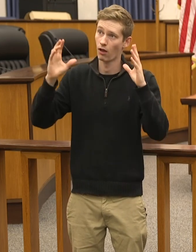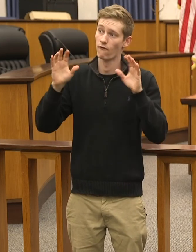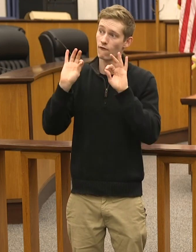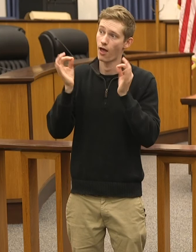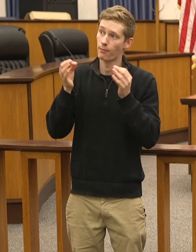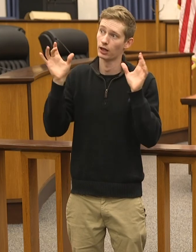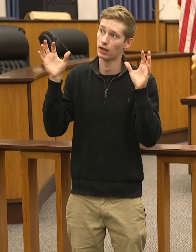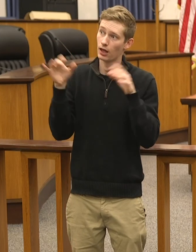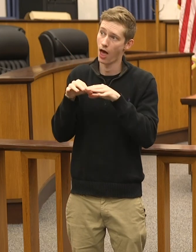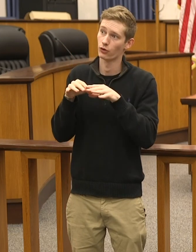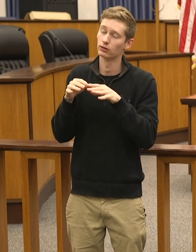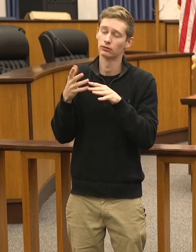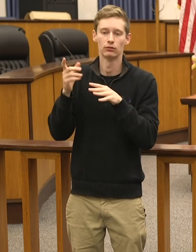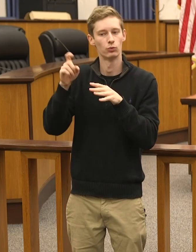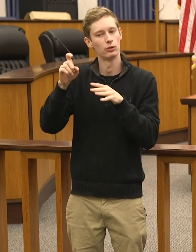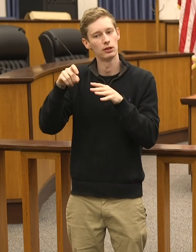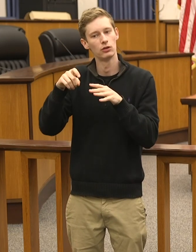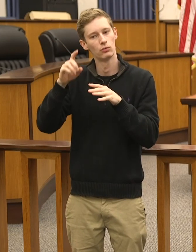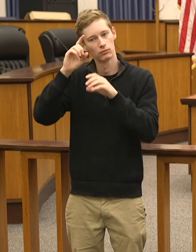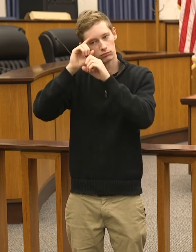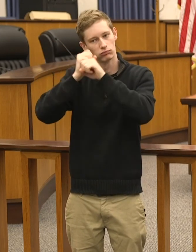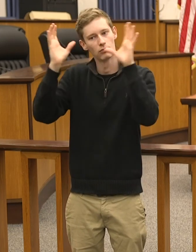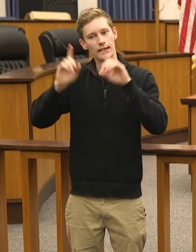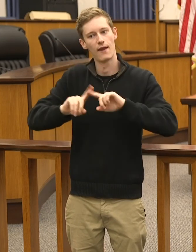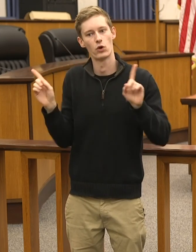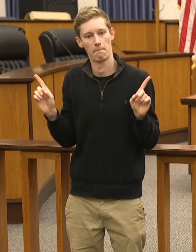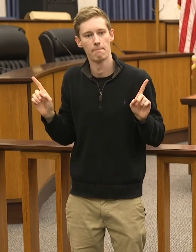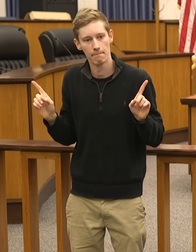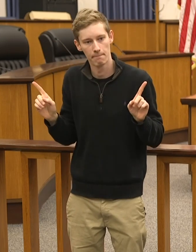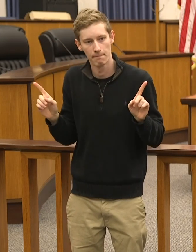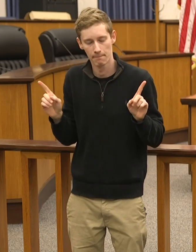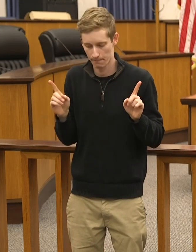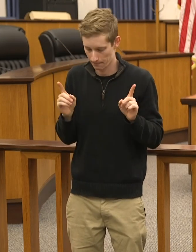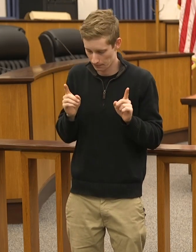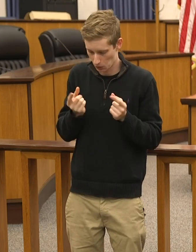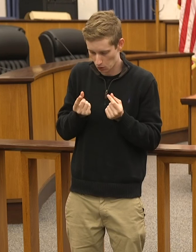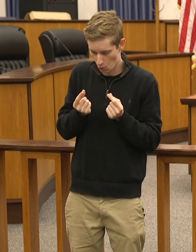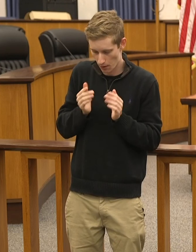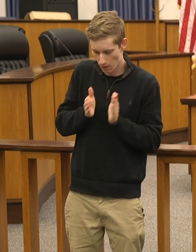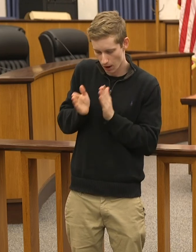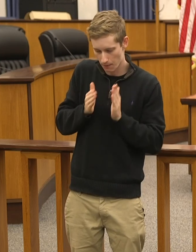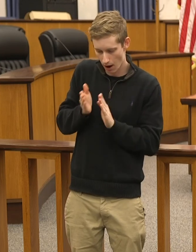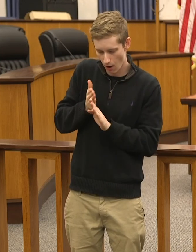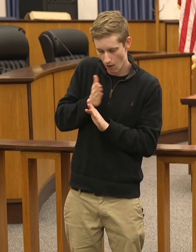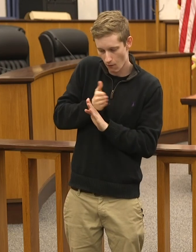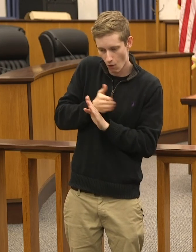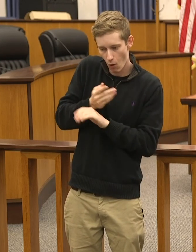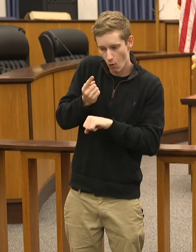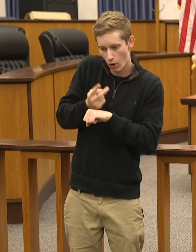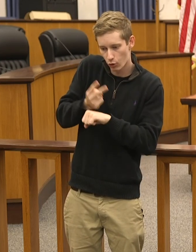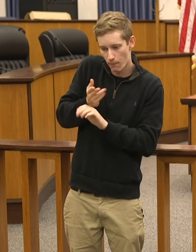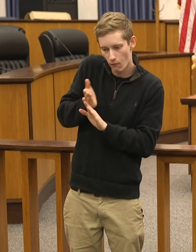are steps that we can take, including thinking about what we're doing in the days leading up to that family gathering, how we actually